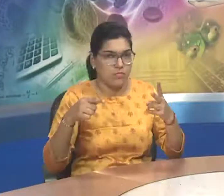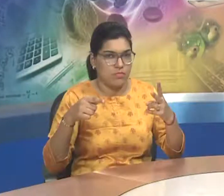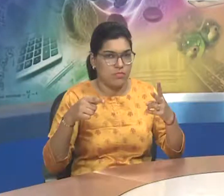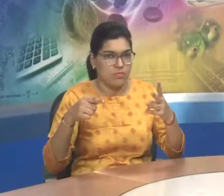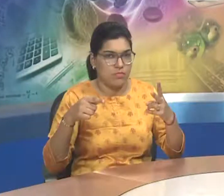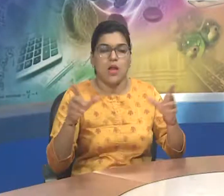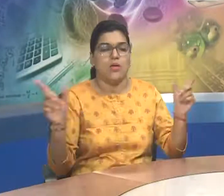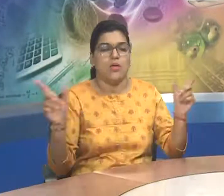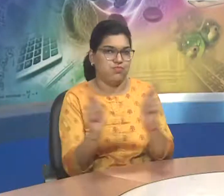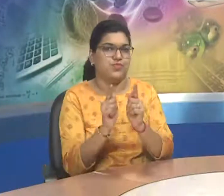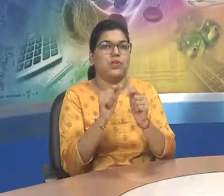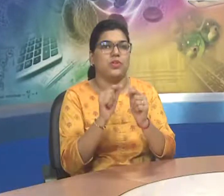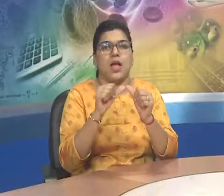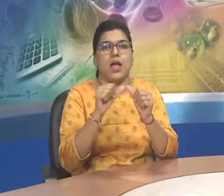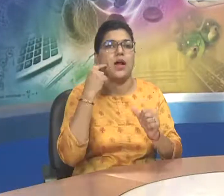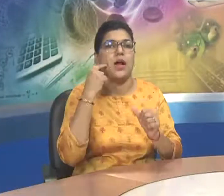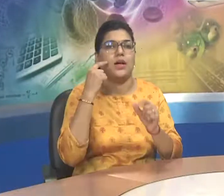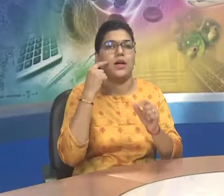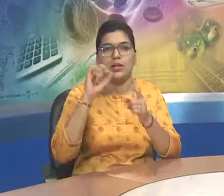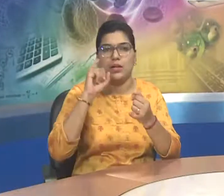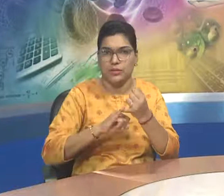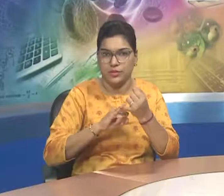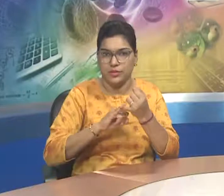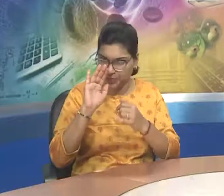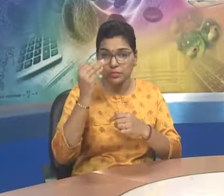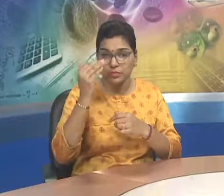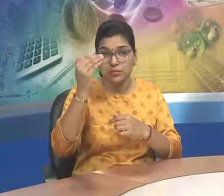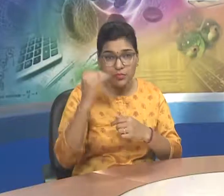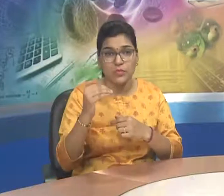deteriorating day by day.